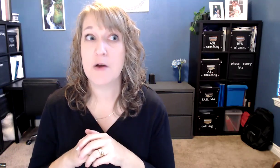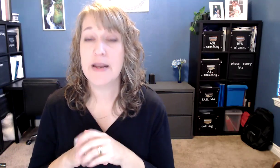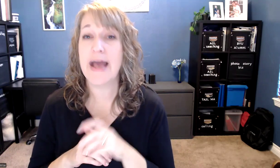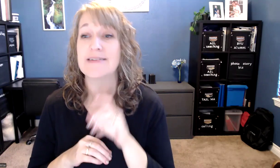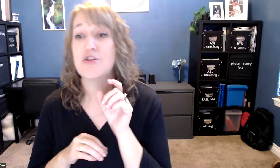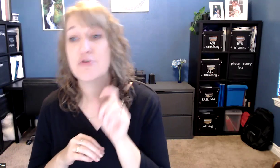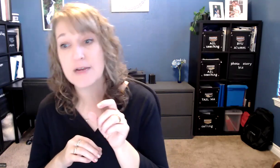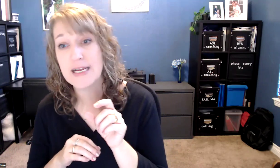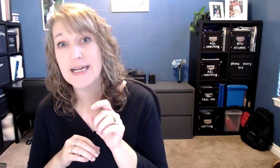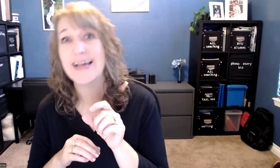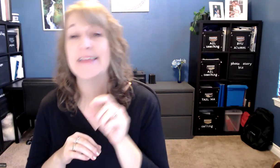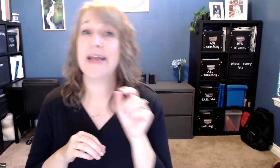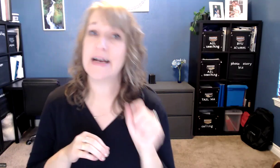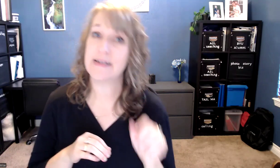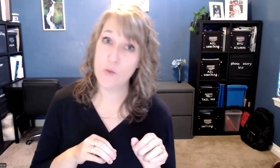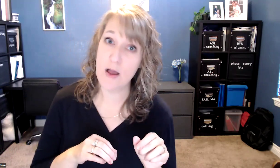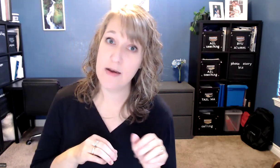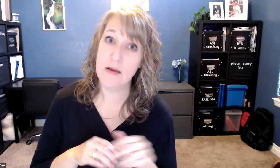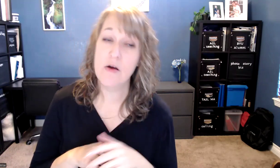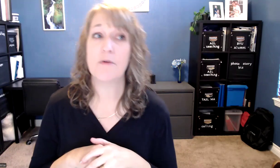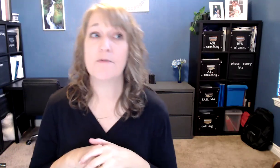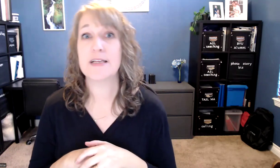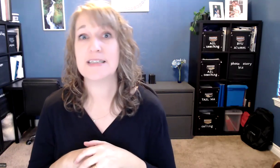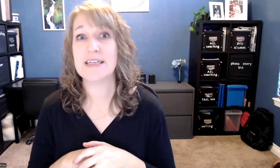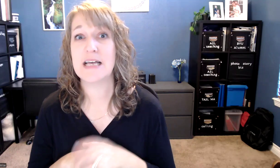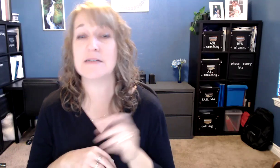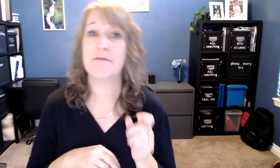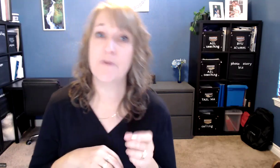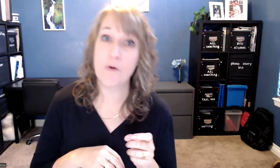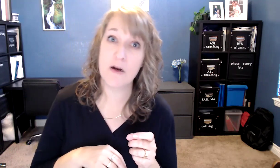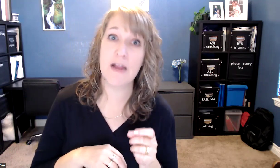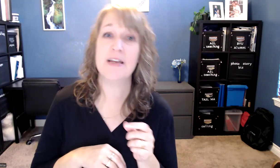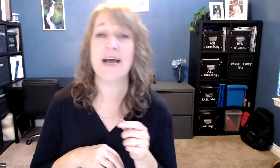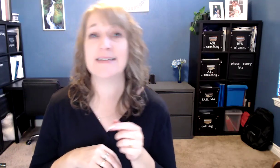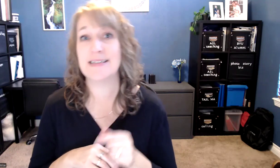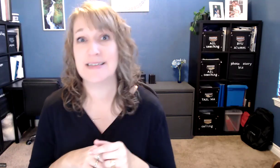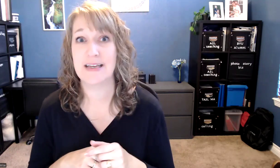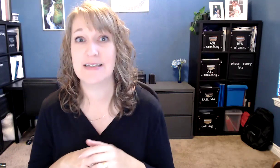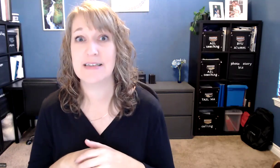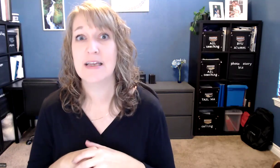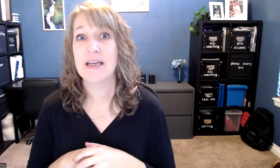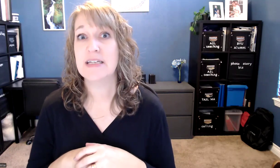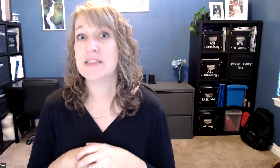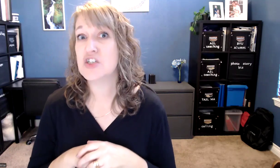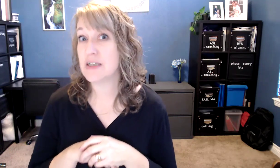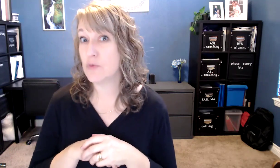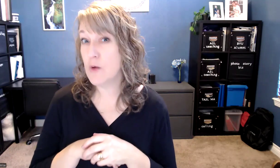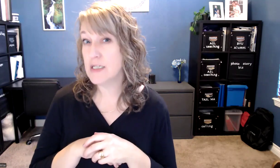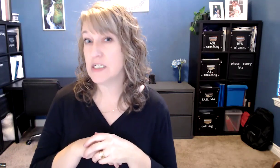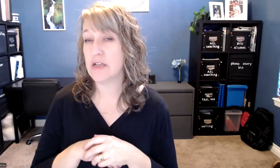31 has a 3 and then it has a 1, or 46 has a 4 and then it has a 6. It doesn't just have one digit